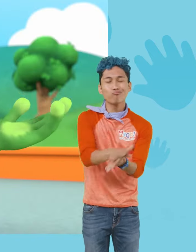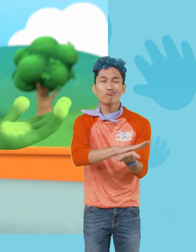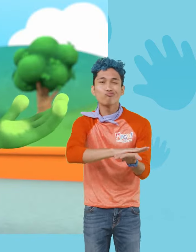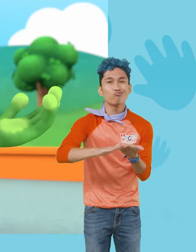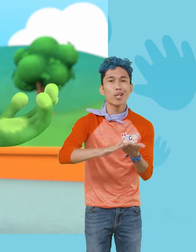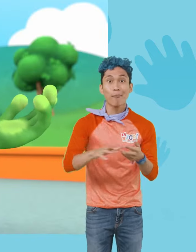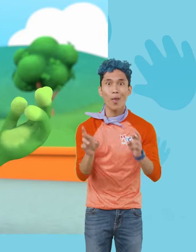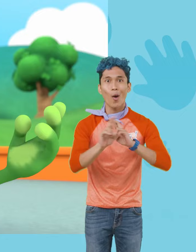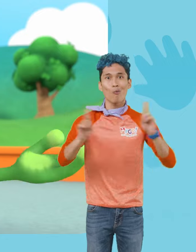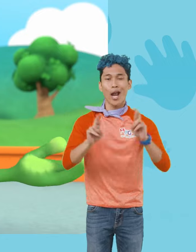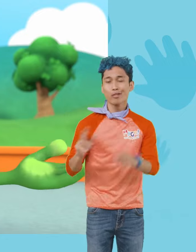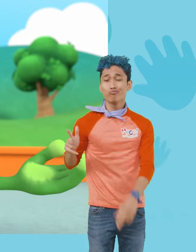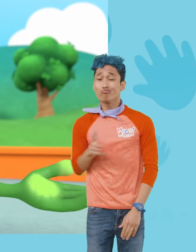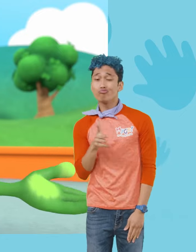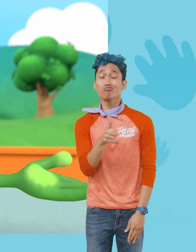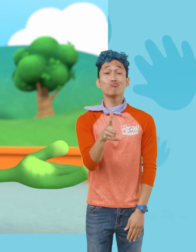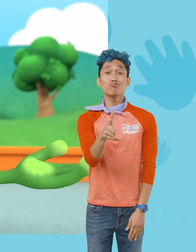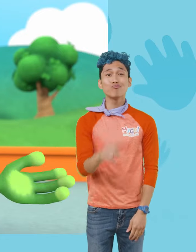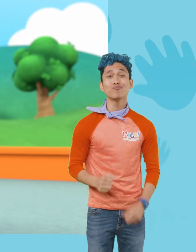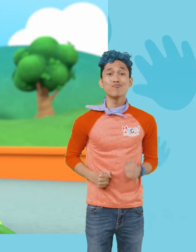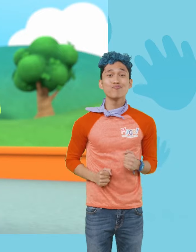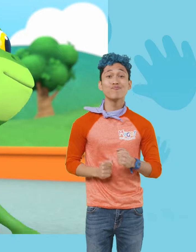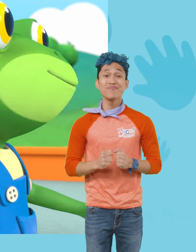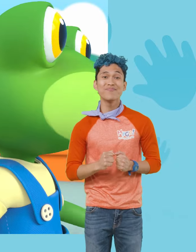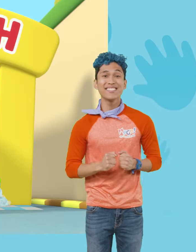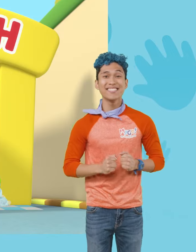All clean and ready to hit the road, Bobby!